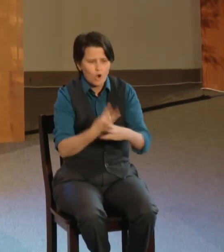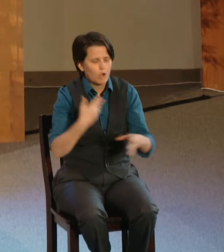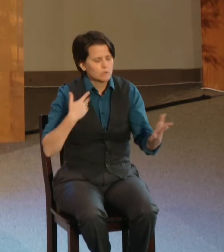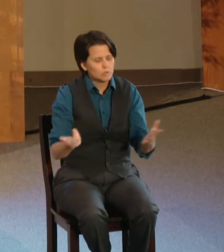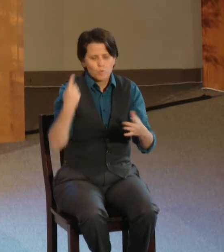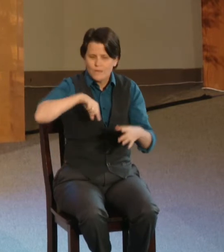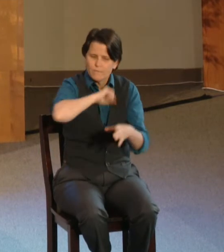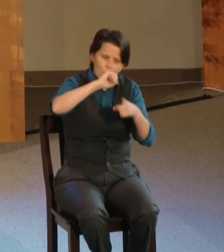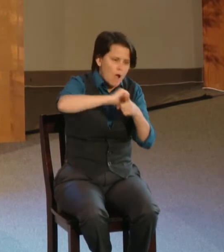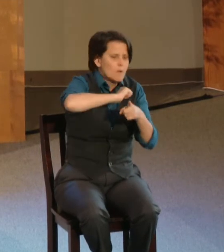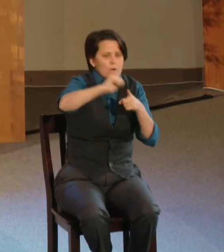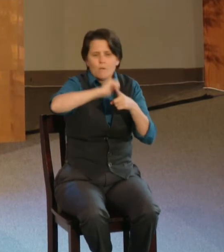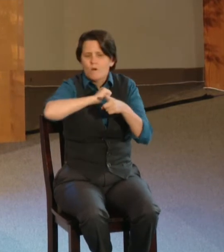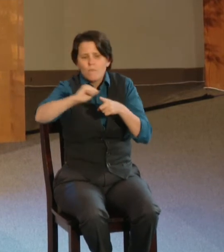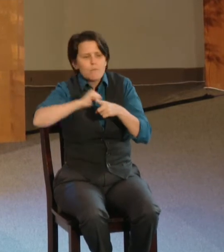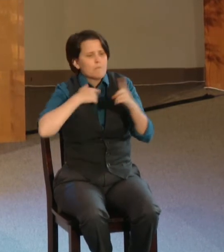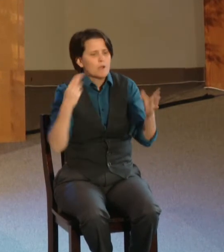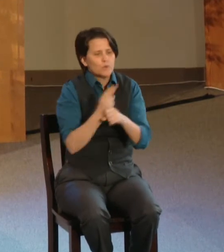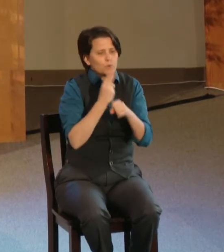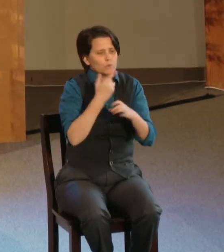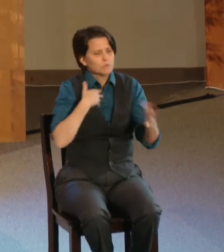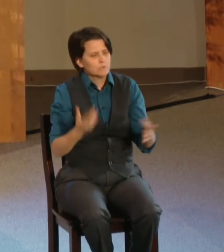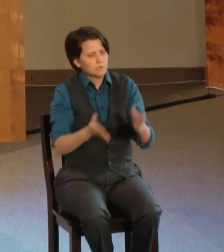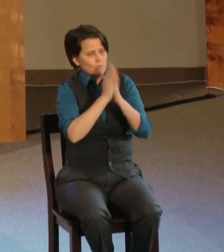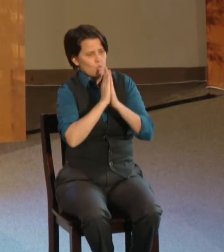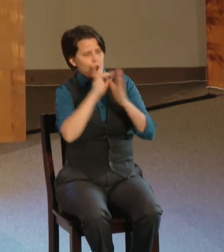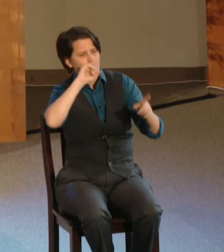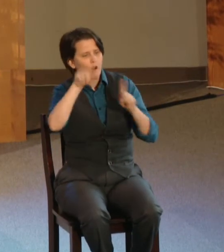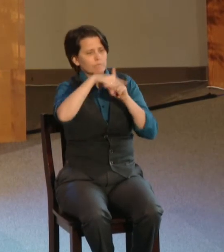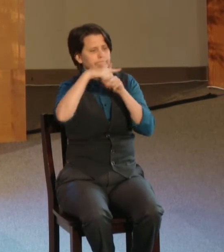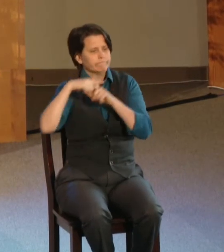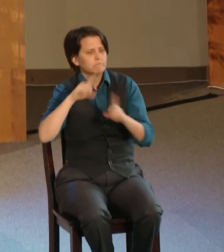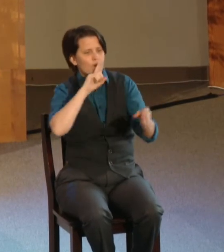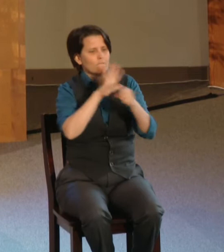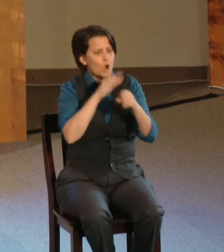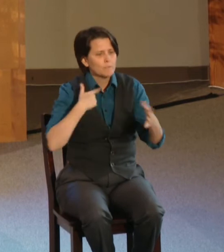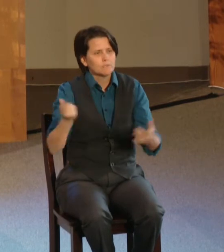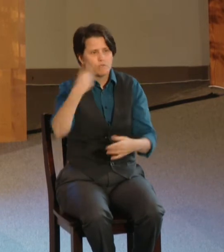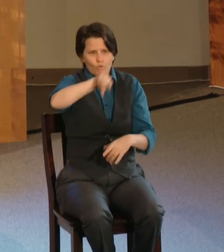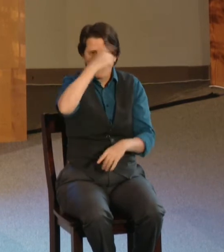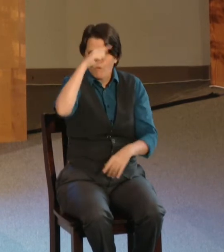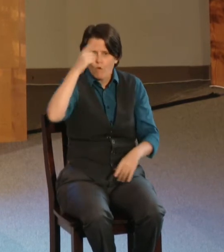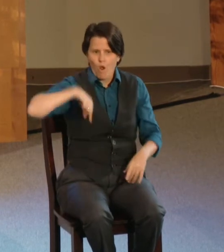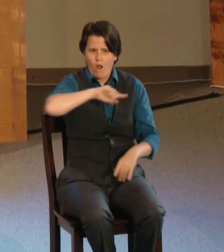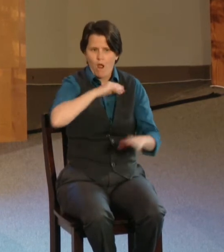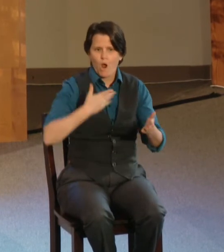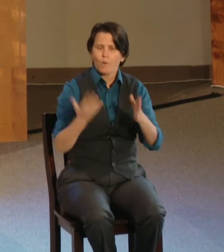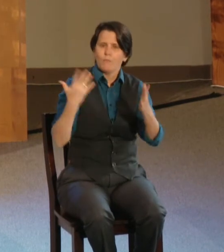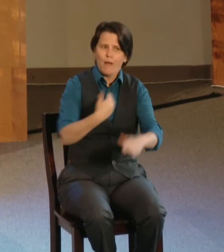We've practiced using affirmative prayer to harness our power to co-create. We've